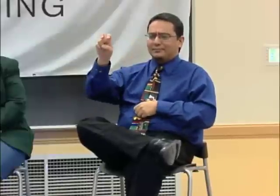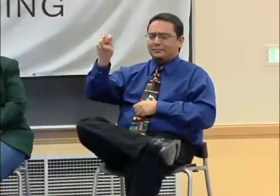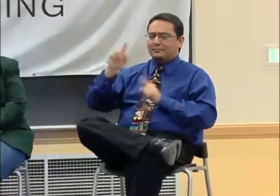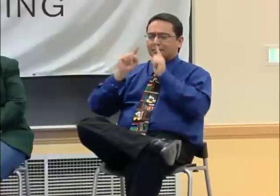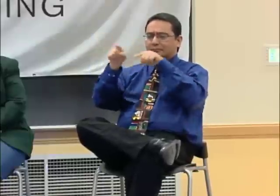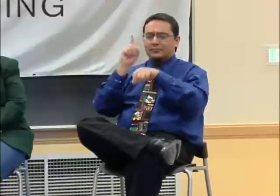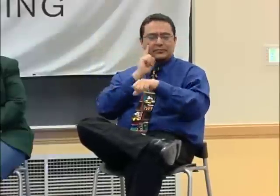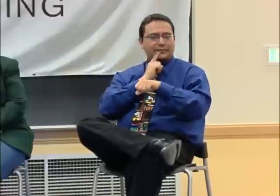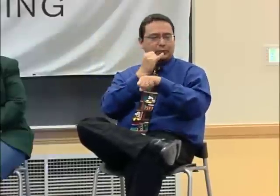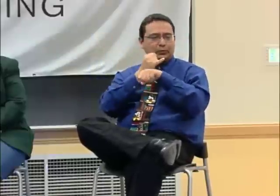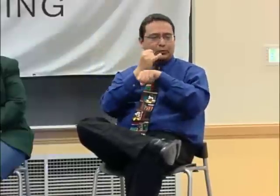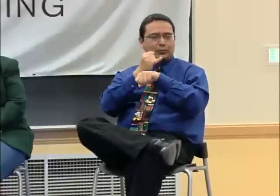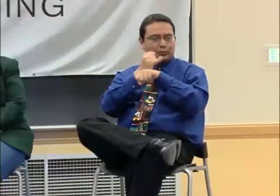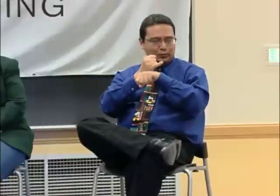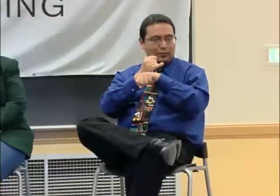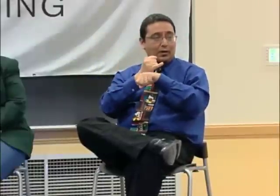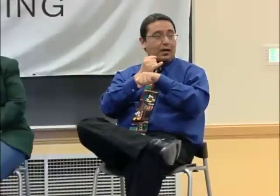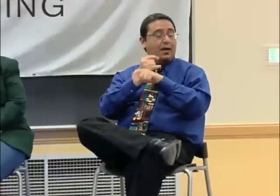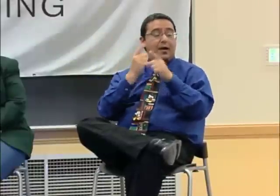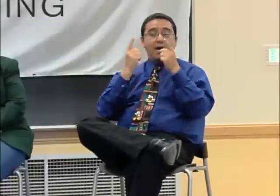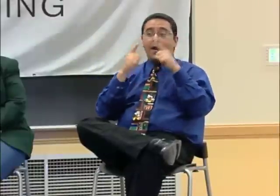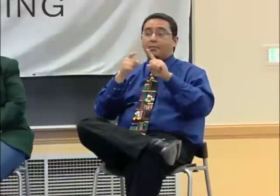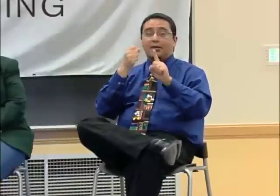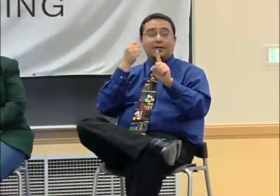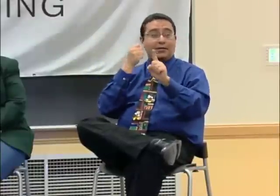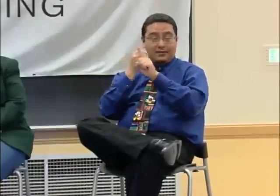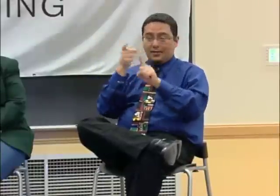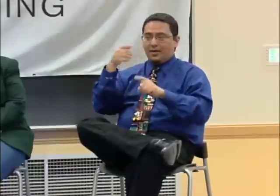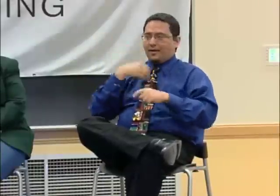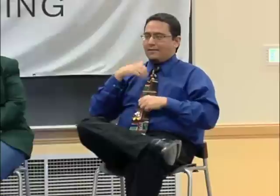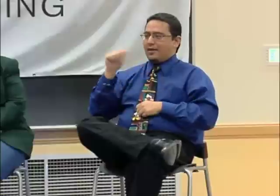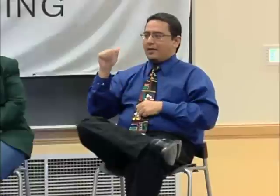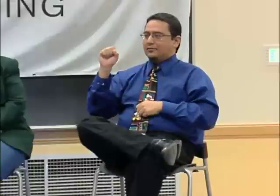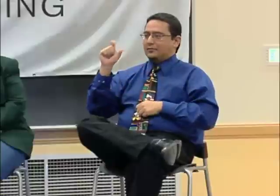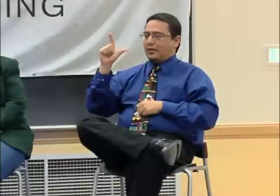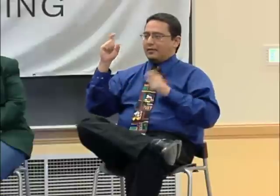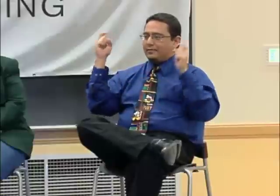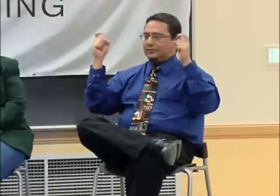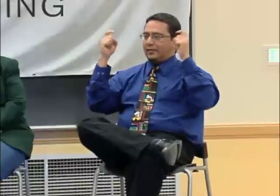I remember later, I transferred to a school for the deaf.